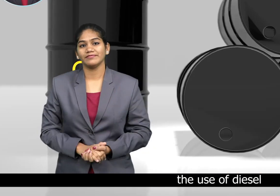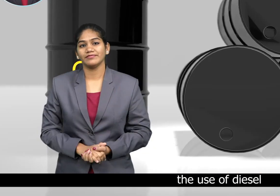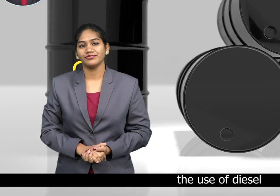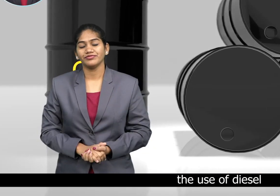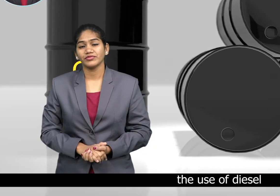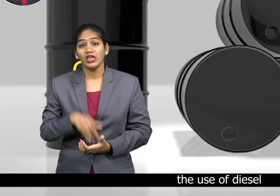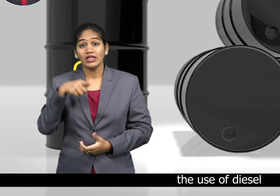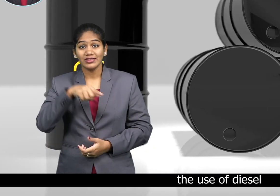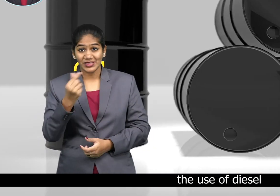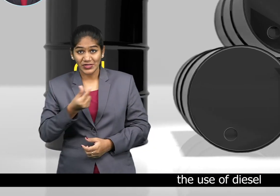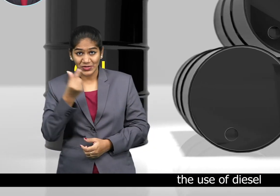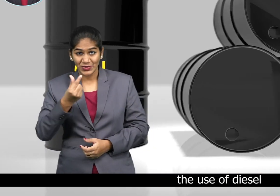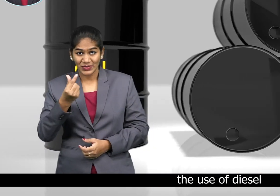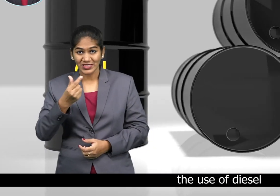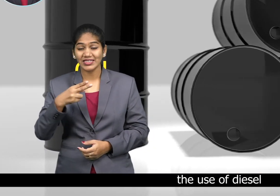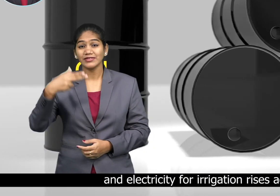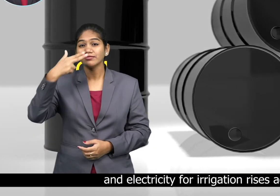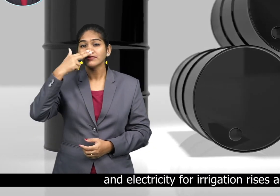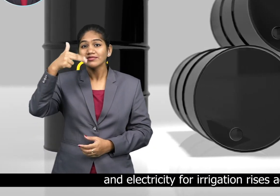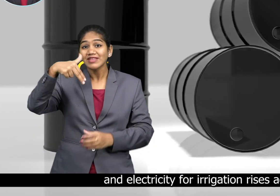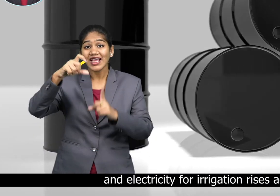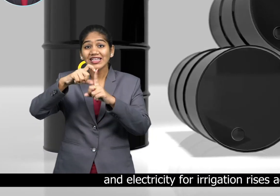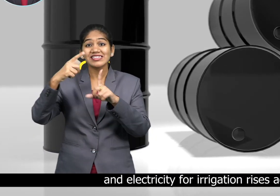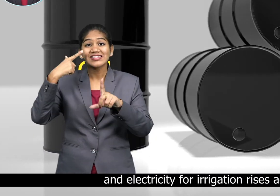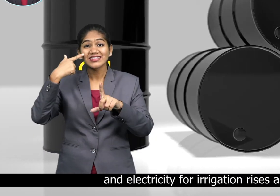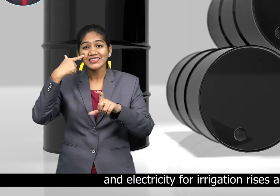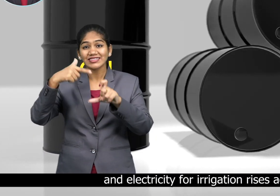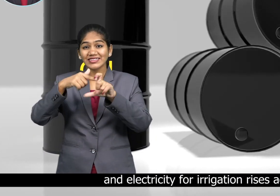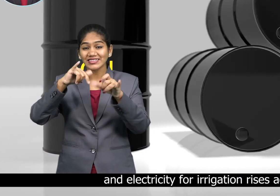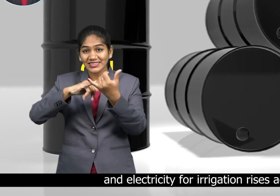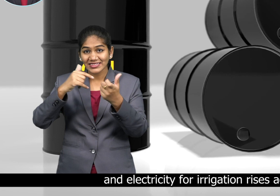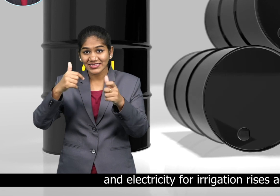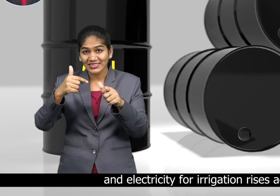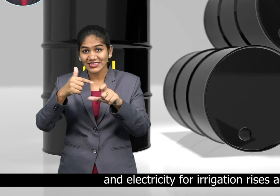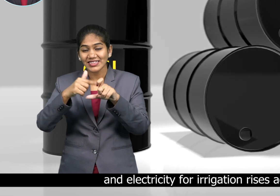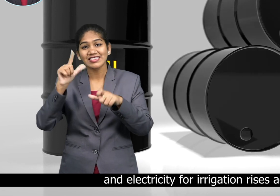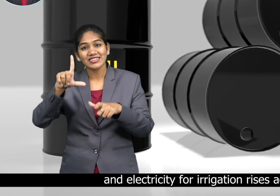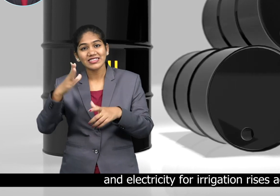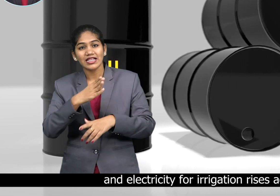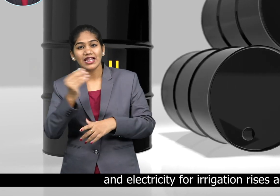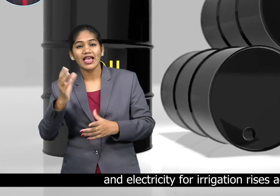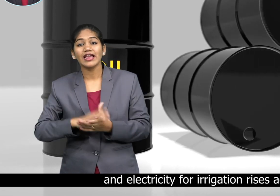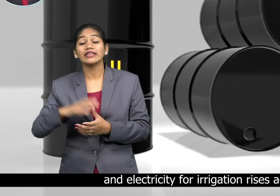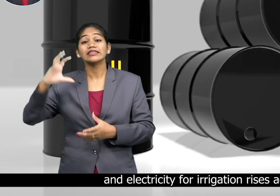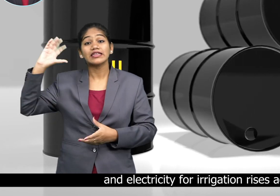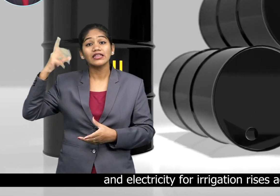The use of diesel and electricity for irrigation rises accordingly.